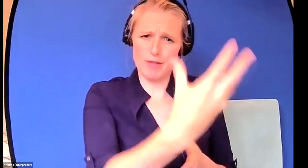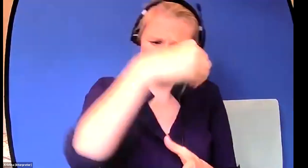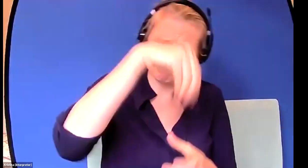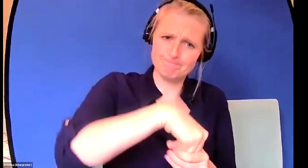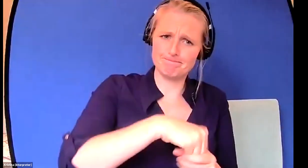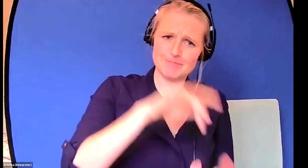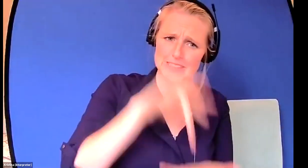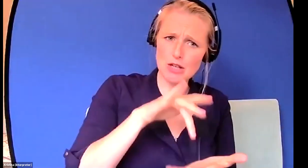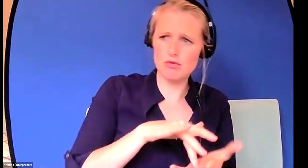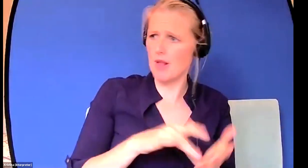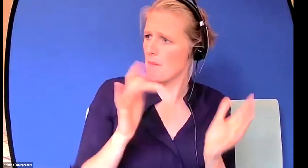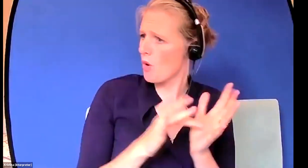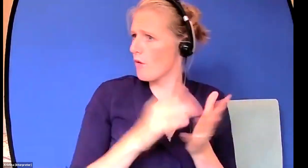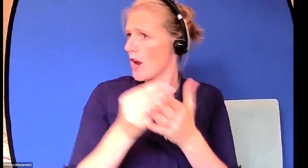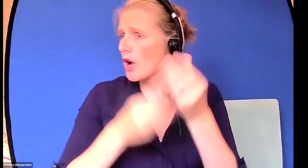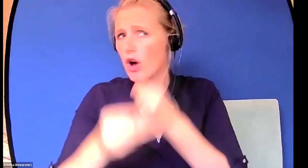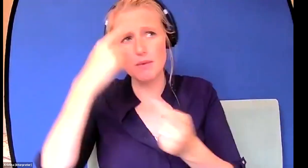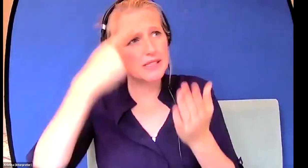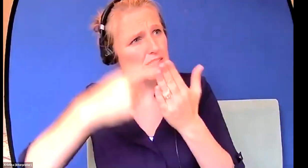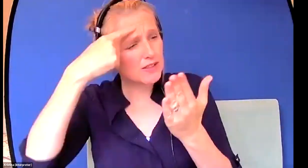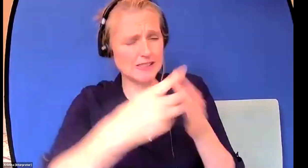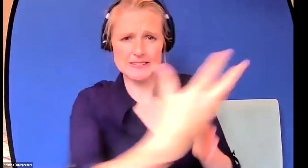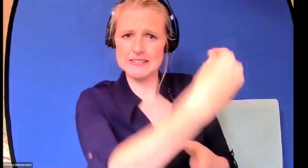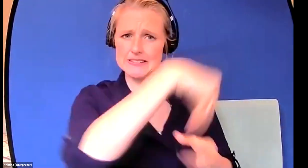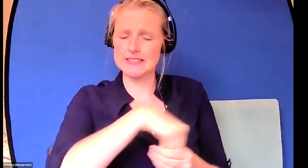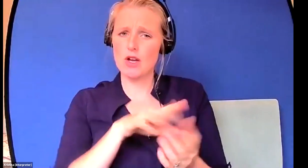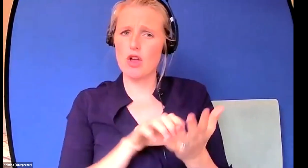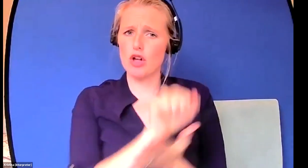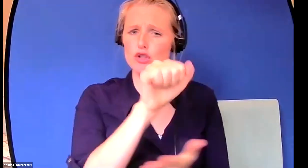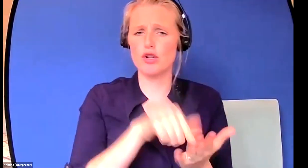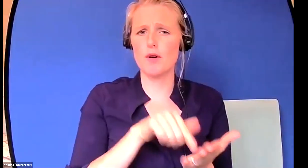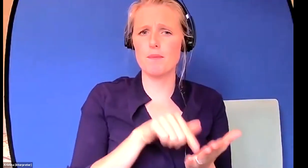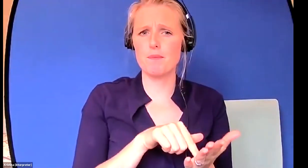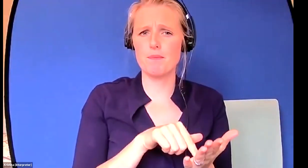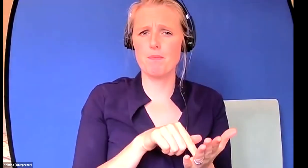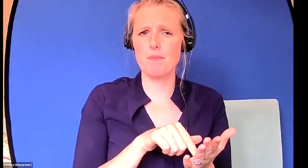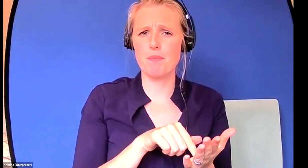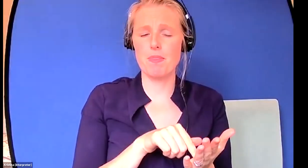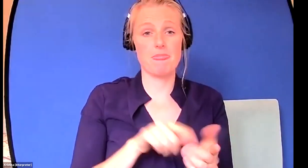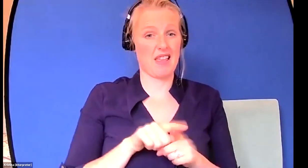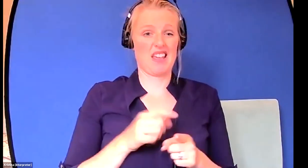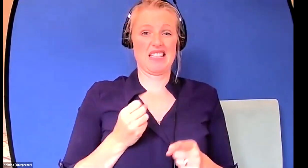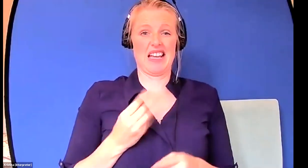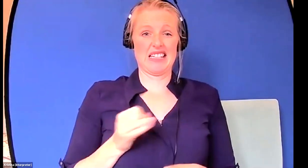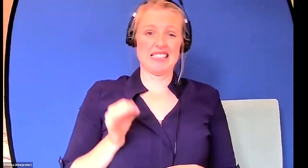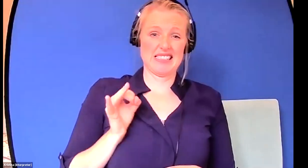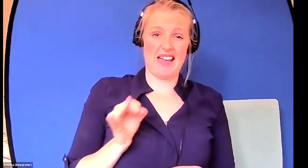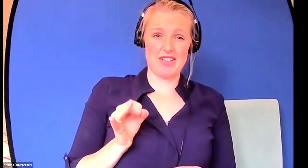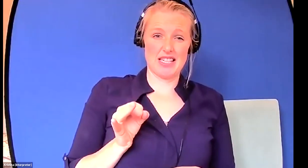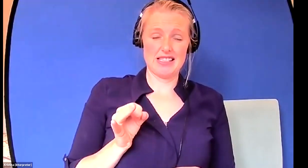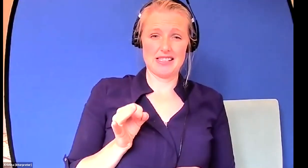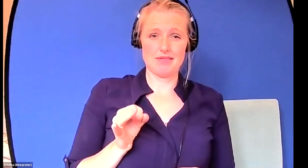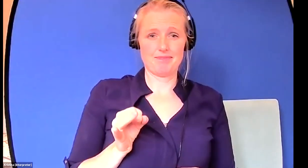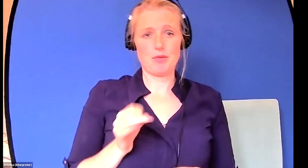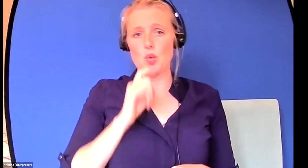post-industrial knowledge economy, transforming, if you like, those rebellious energies of the 1970s into the proper